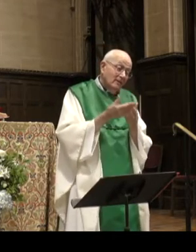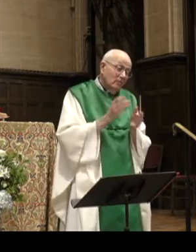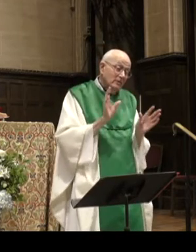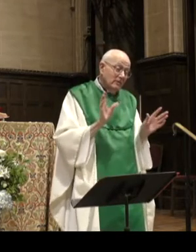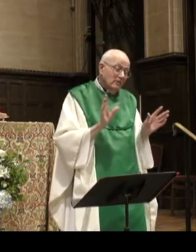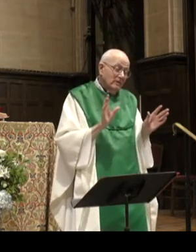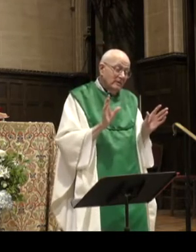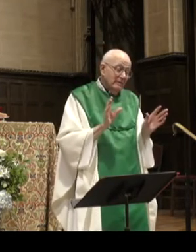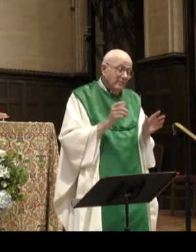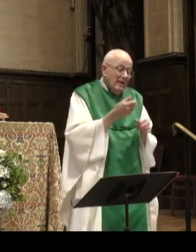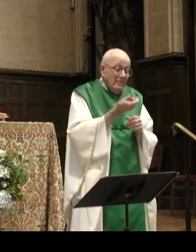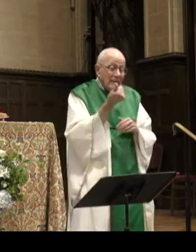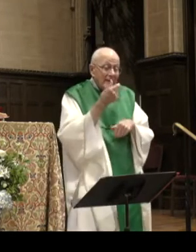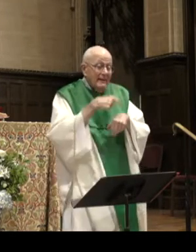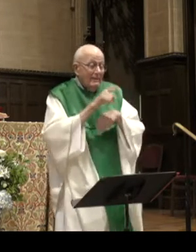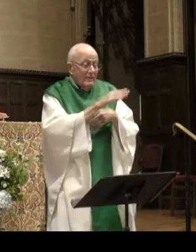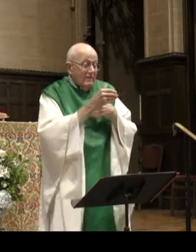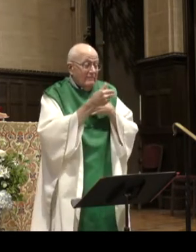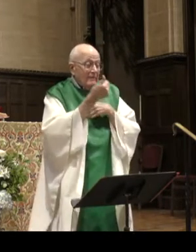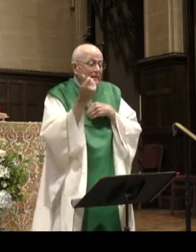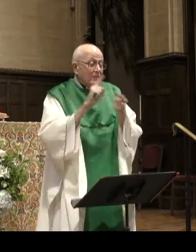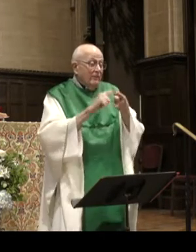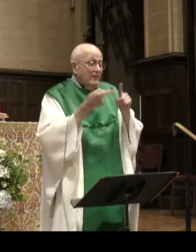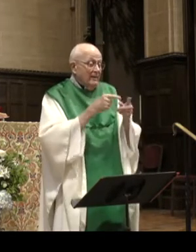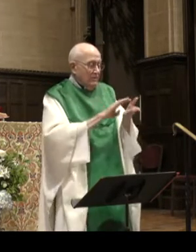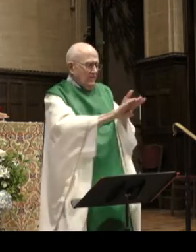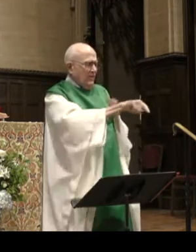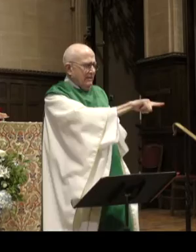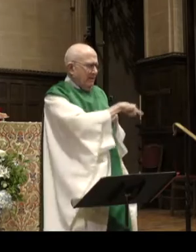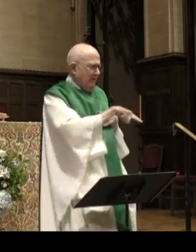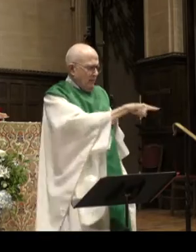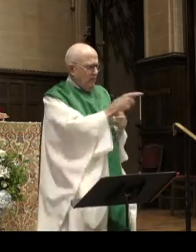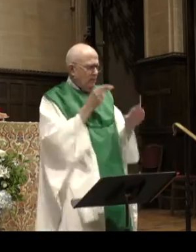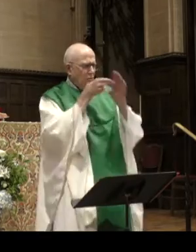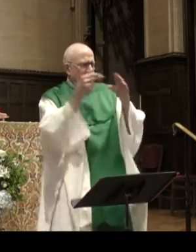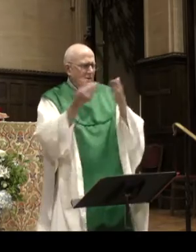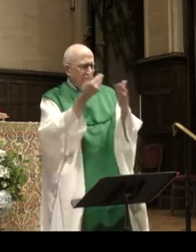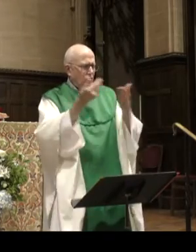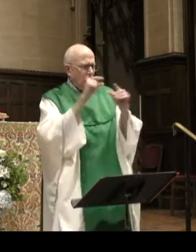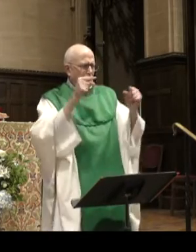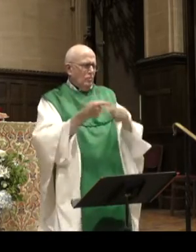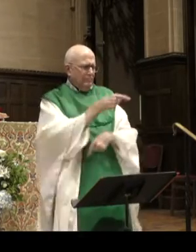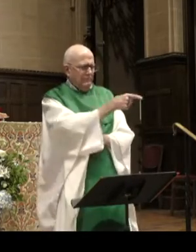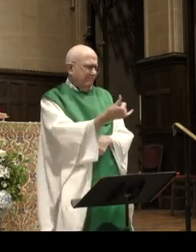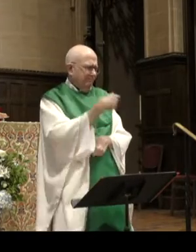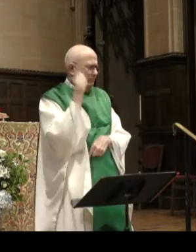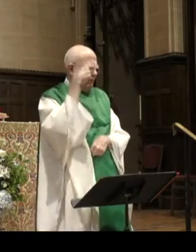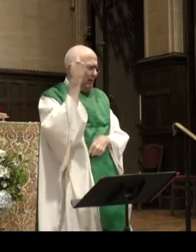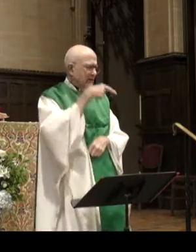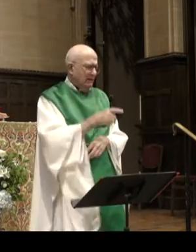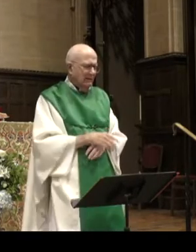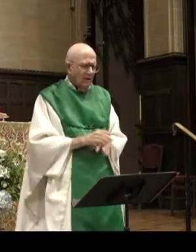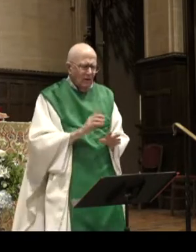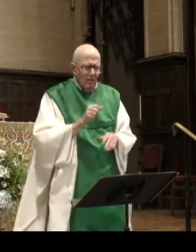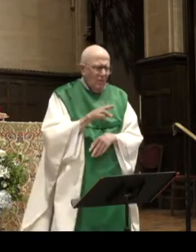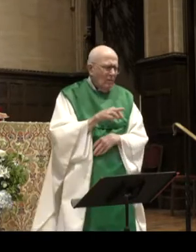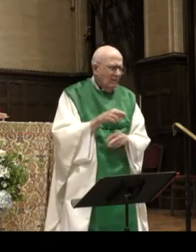wasn't always easy. And other times, their other friends rejected them. You joined this new group, you're crazy.